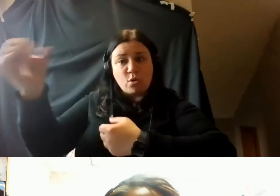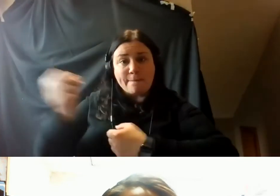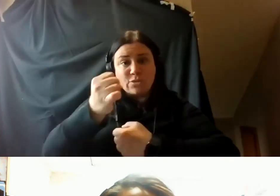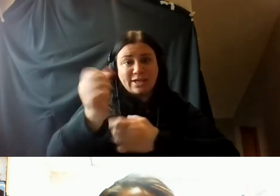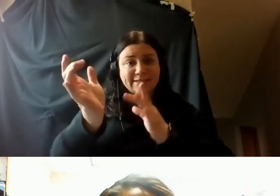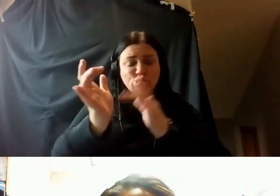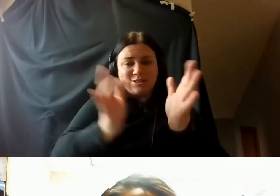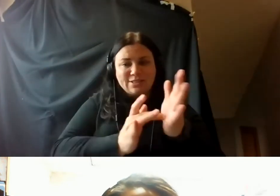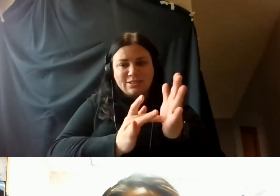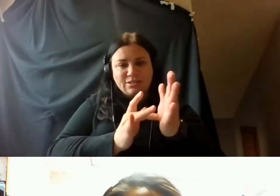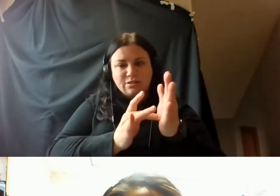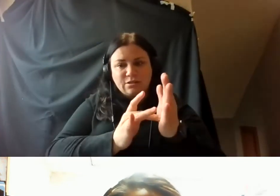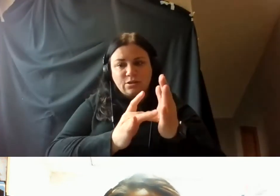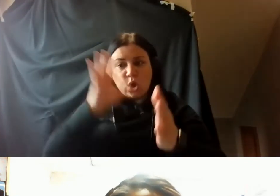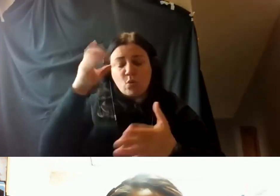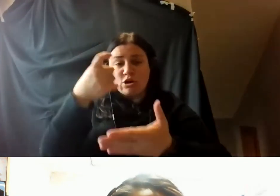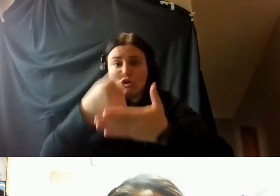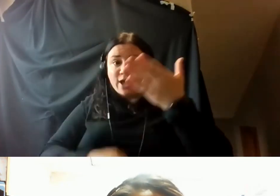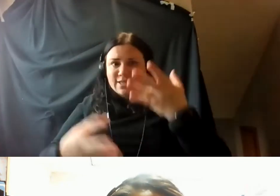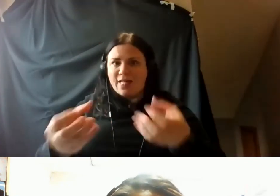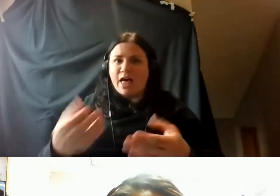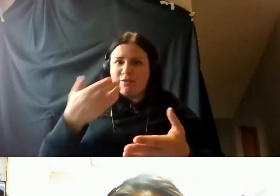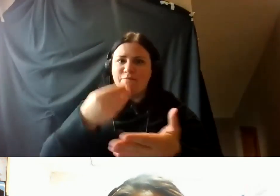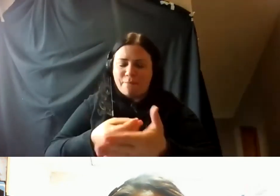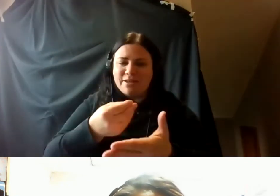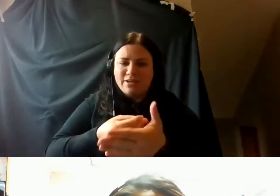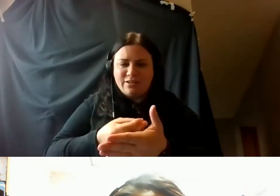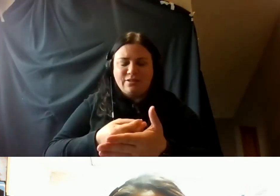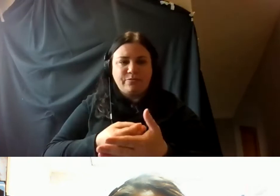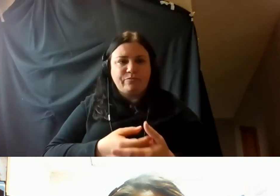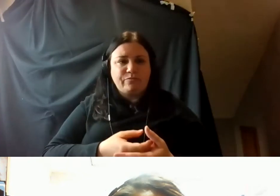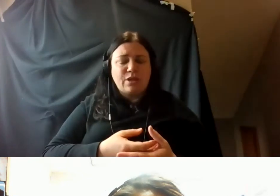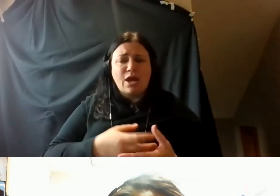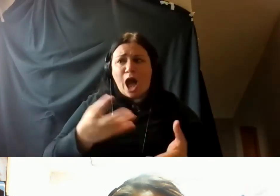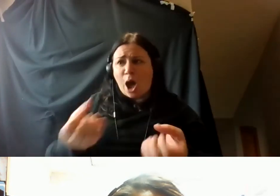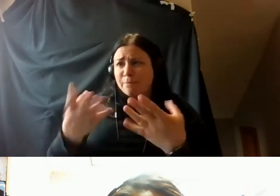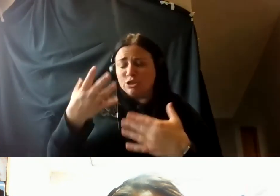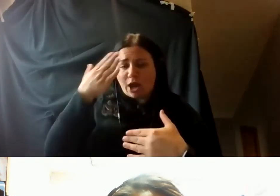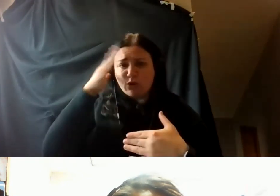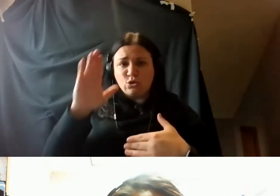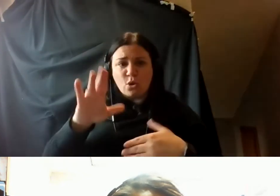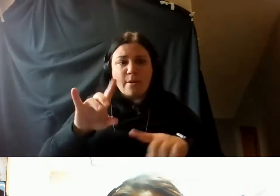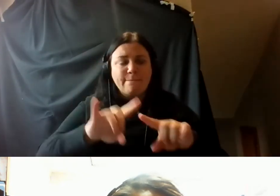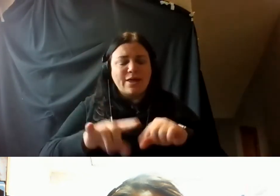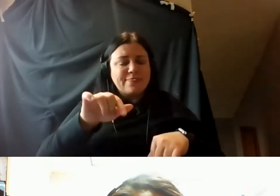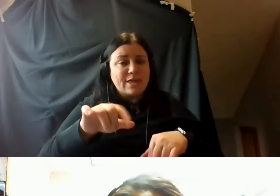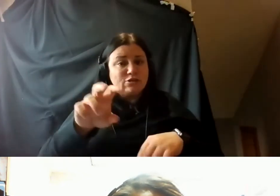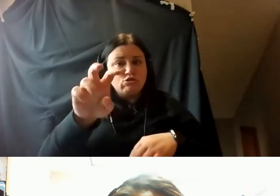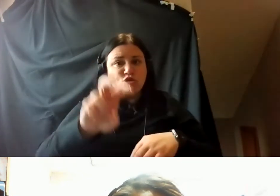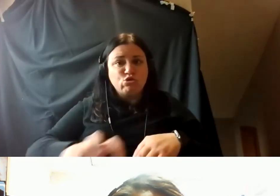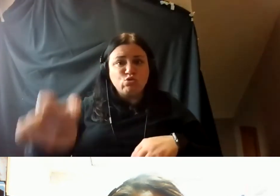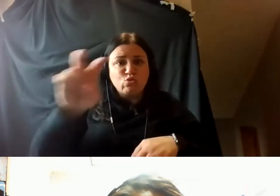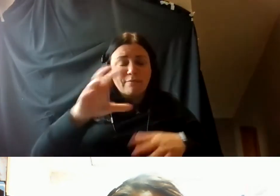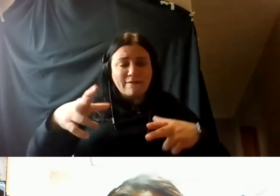Jesus. This is going to cost a good amount of money, probably. I mean, I don't know how much, but how much do you think that this trip would cost